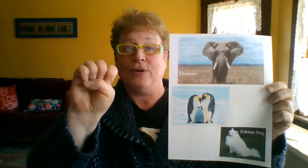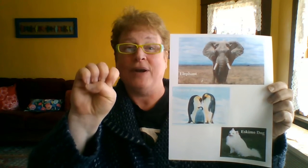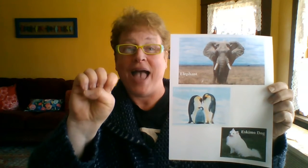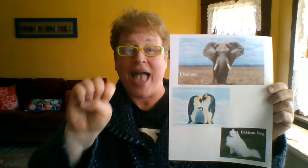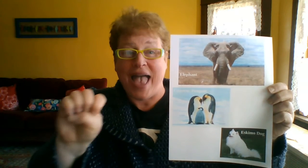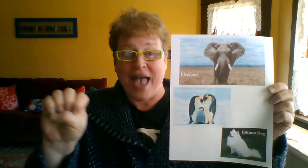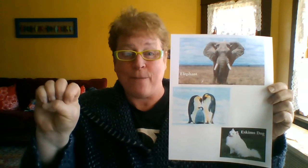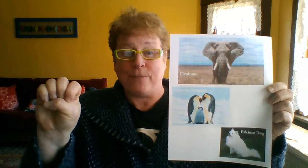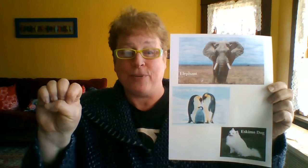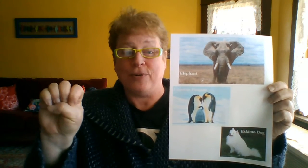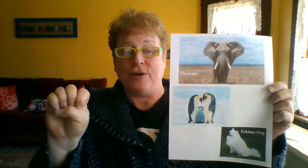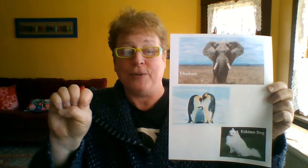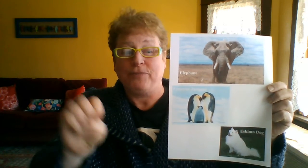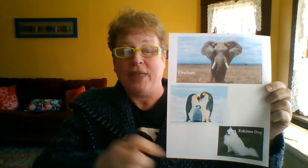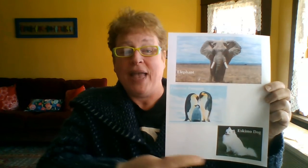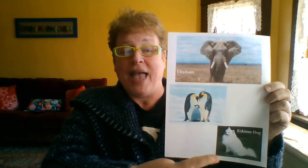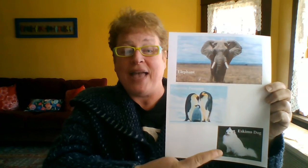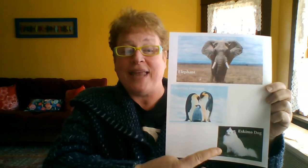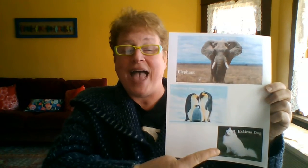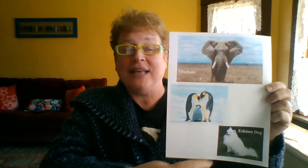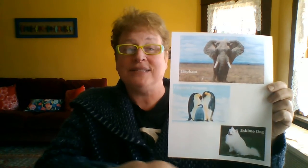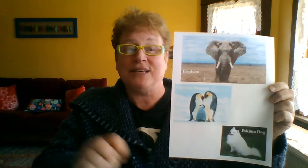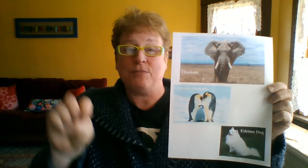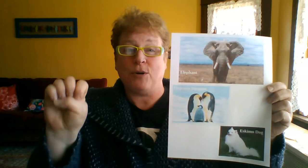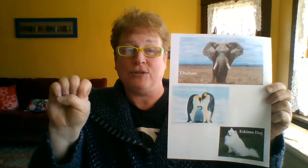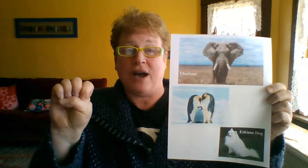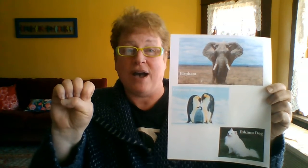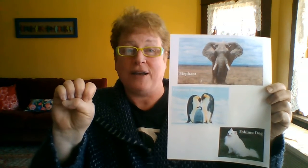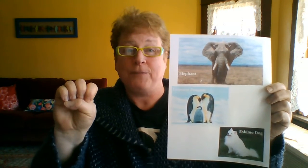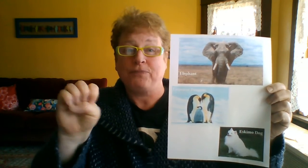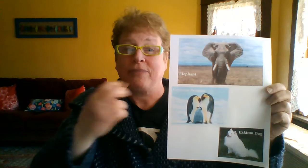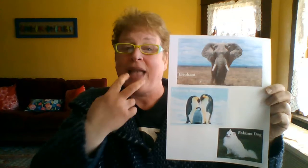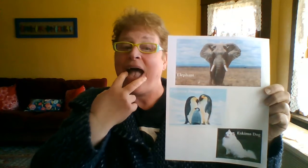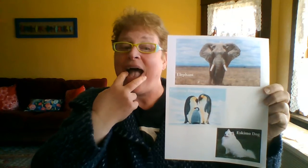emperor, emperor. An Eskimo dog,